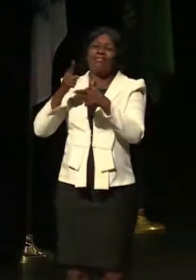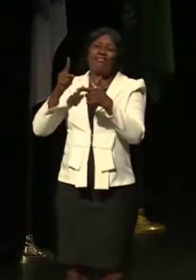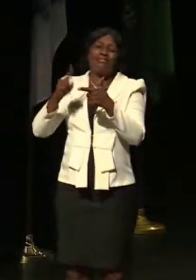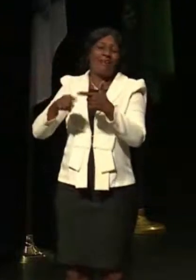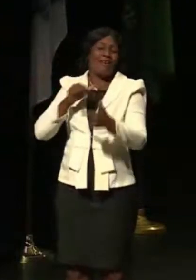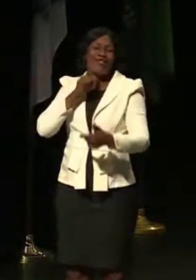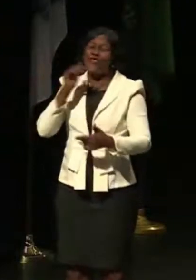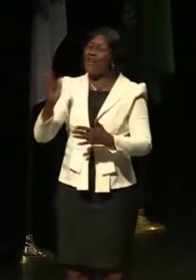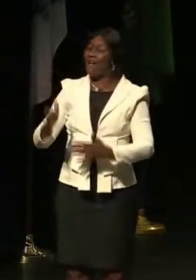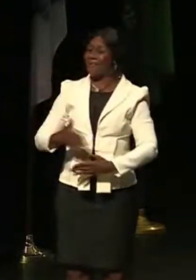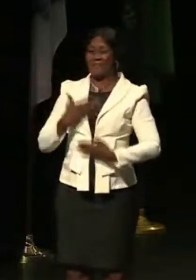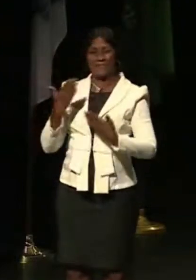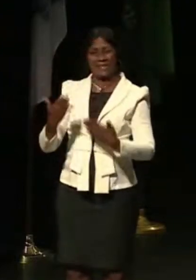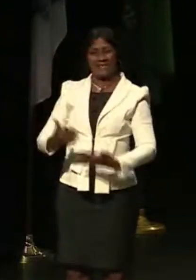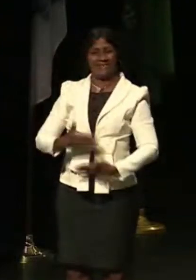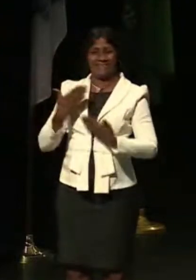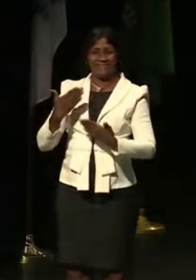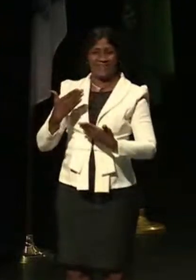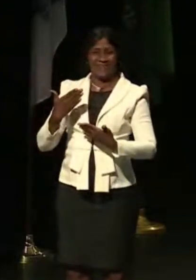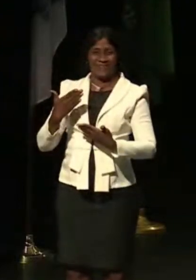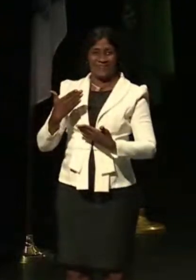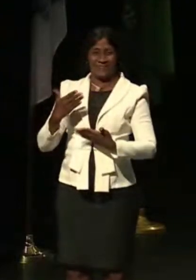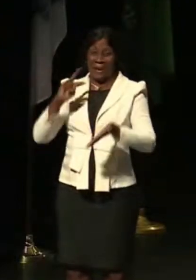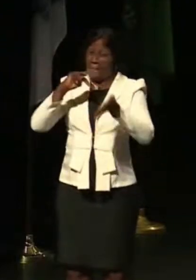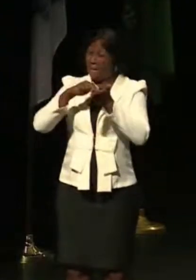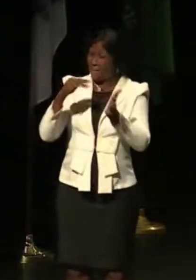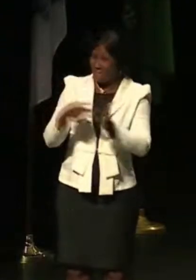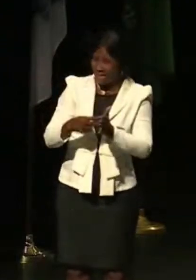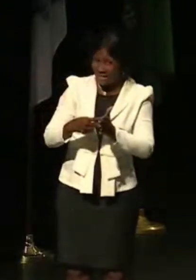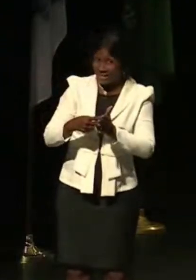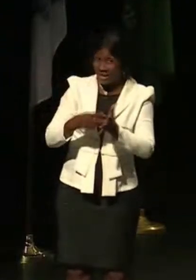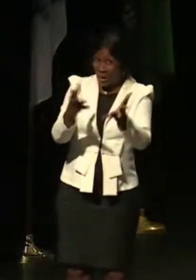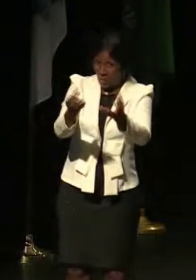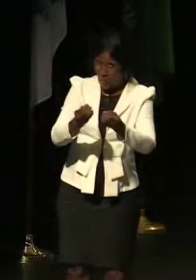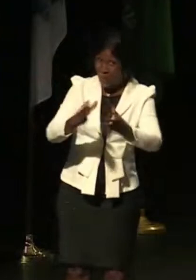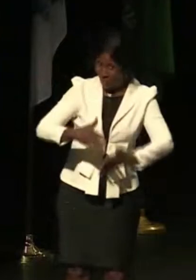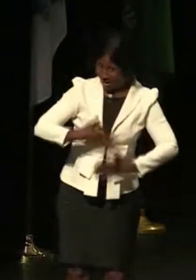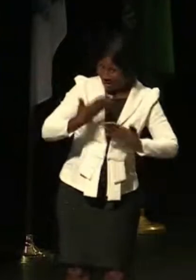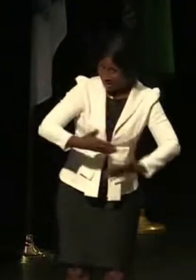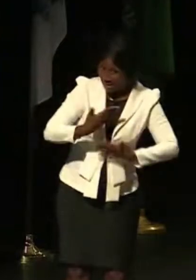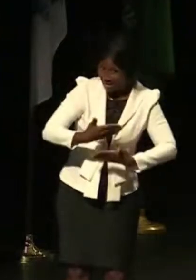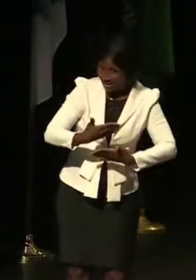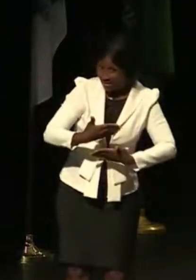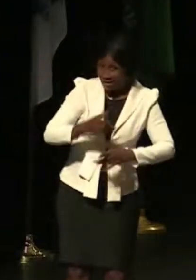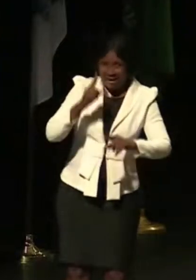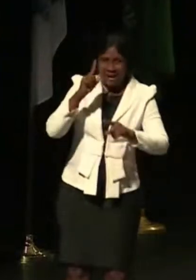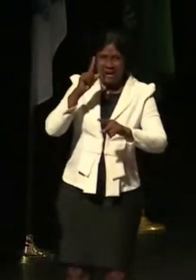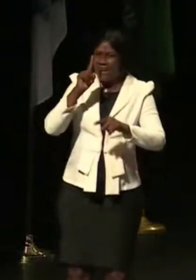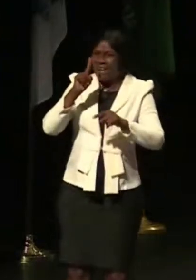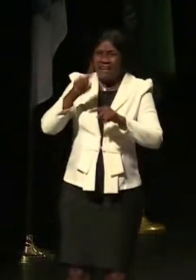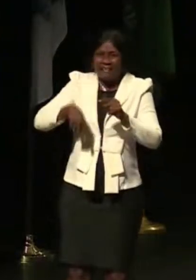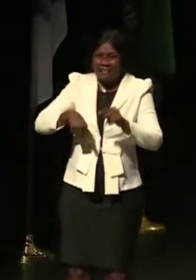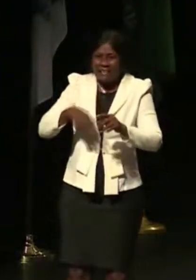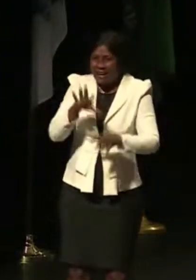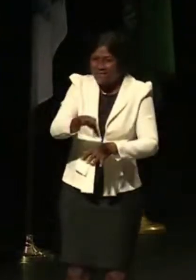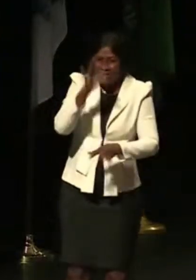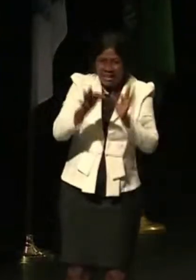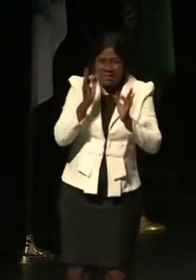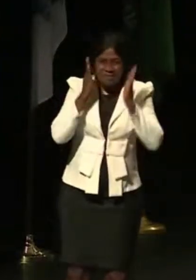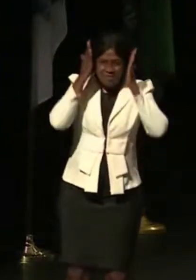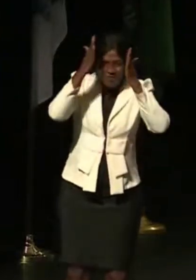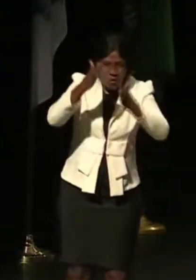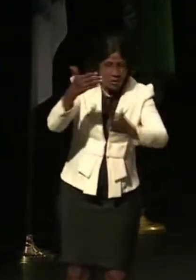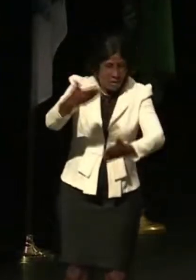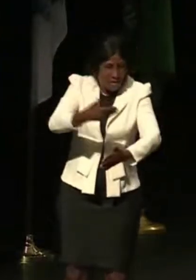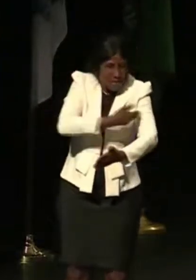Happiness cannot be found by pursuit of money, by pursuit of pleasure, by pursuit of power, or